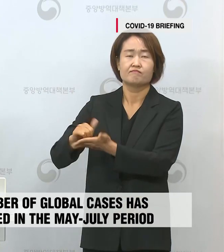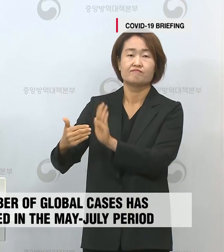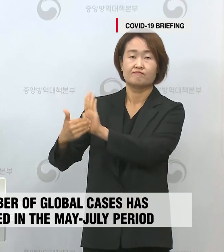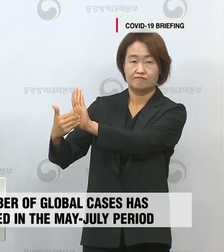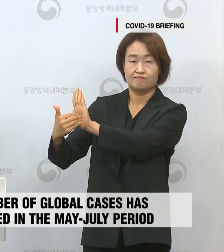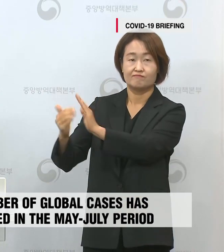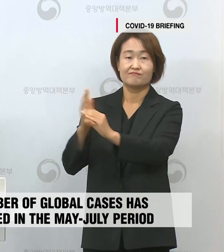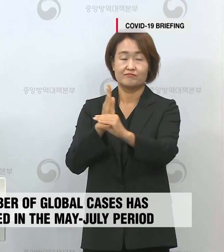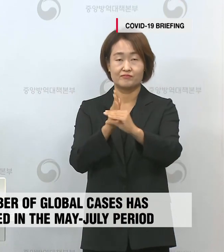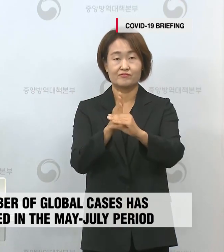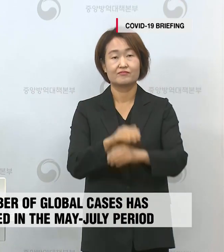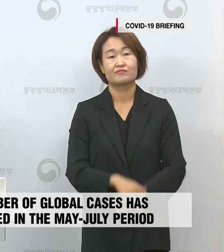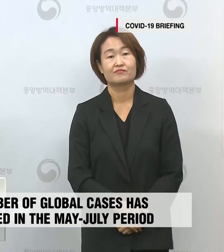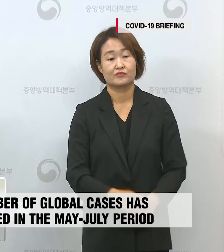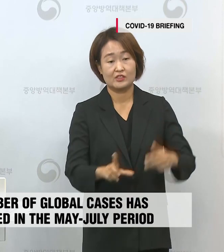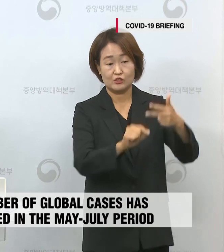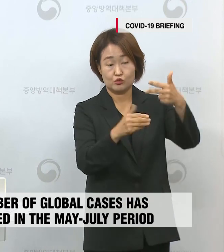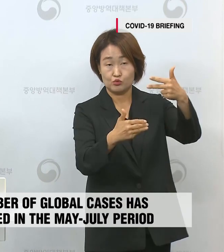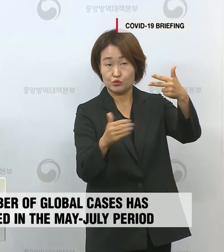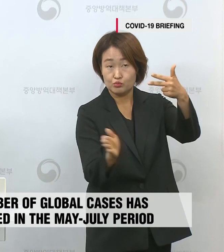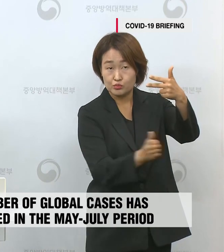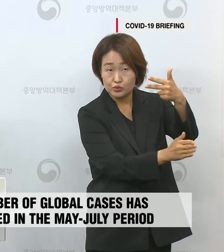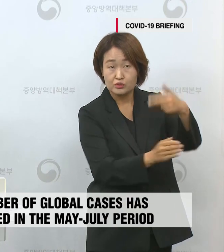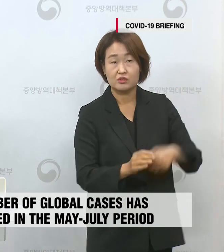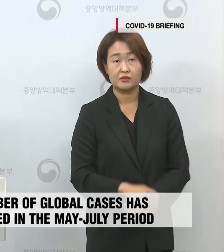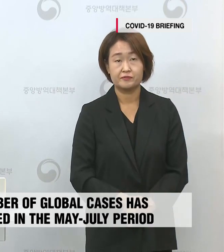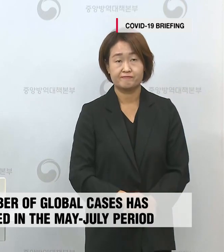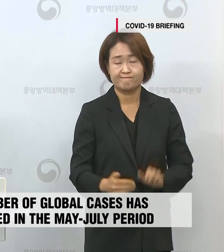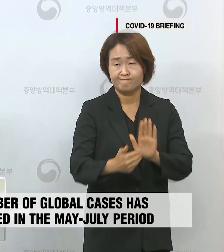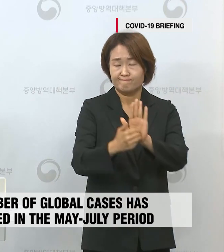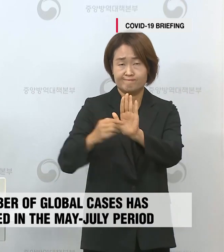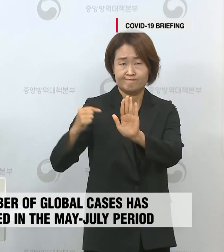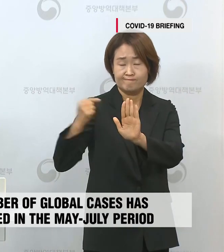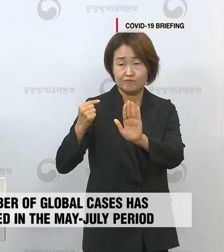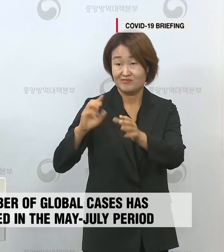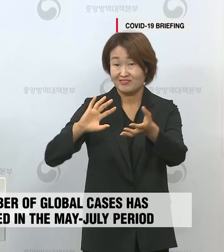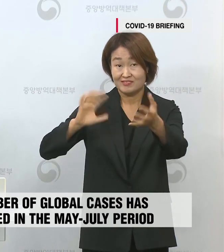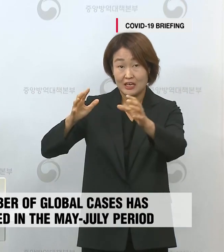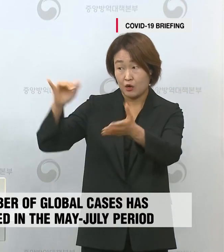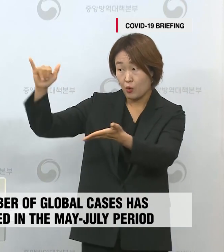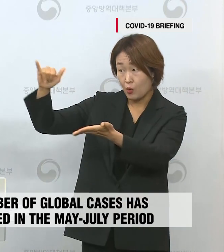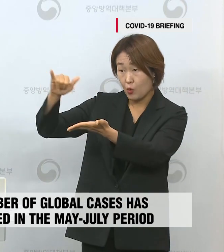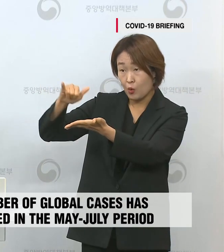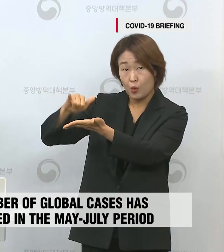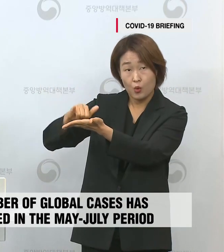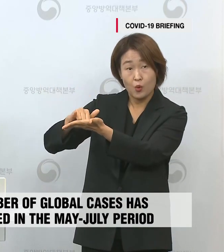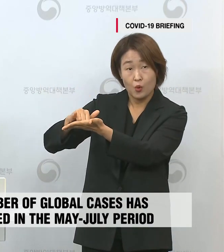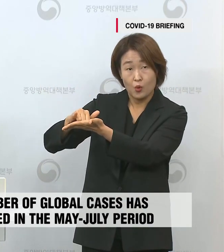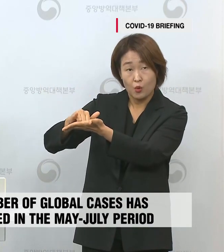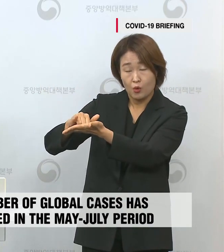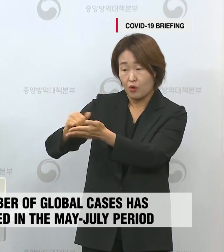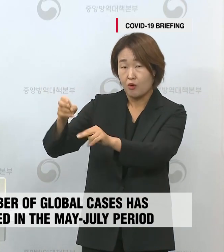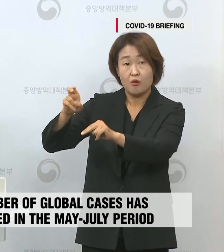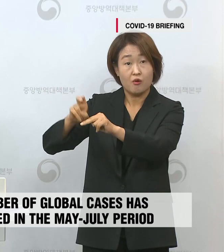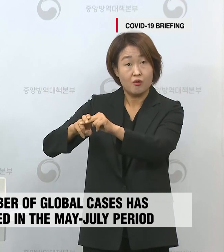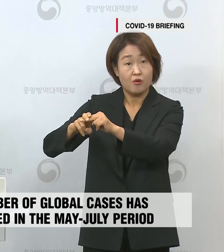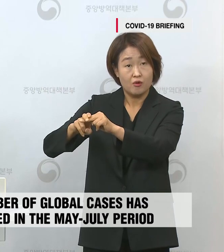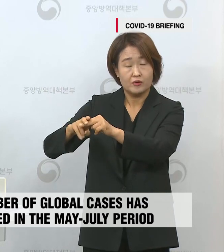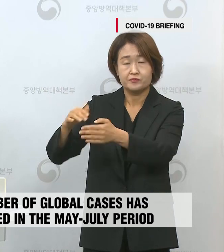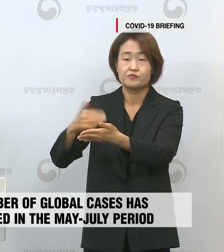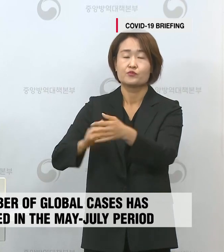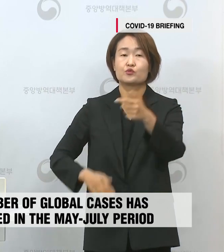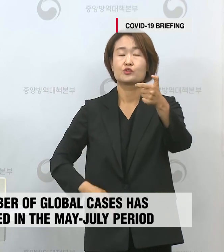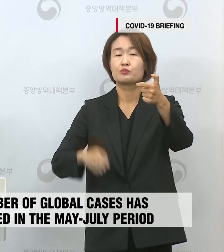negative document, and if they do not have this document, they are prohibited from entering the country. And also, starting